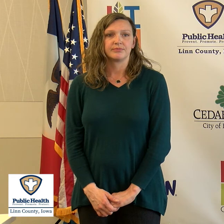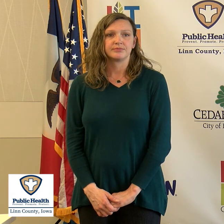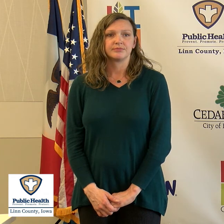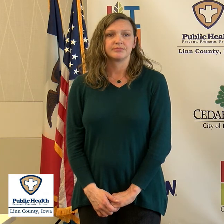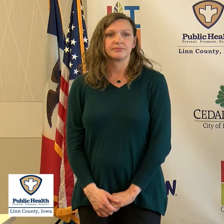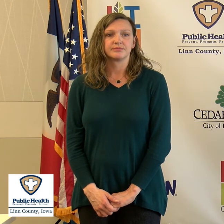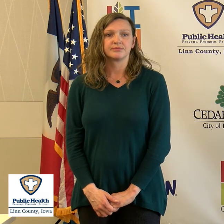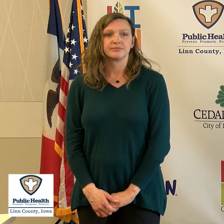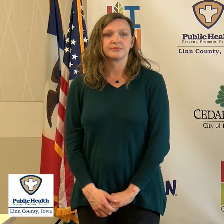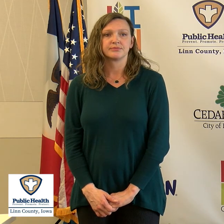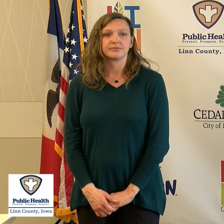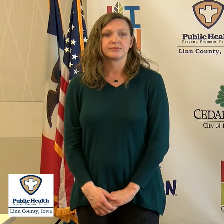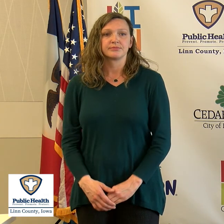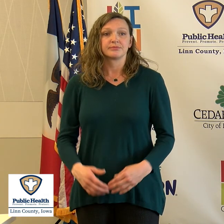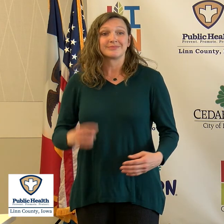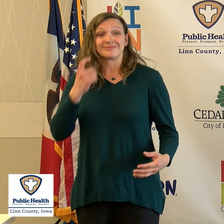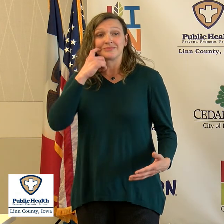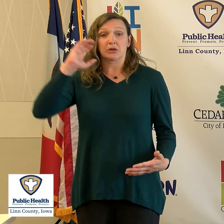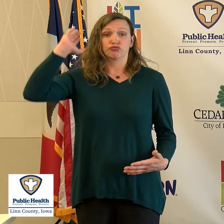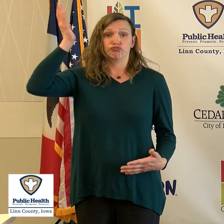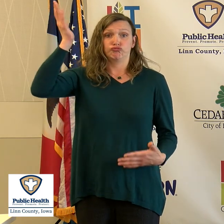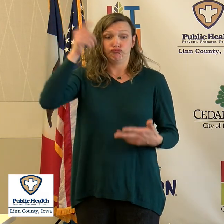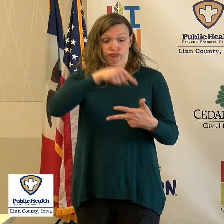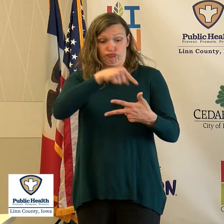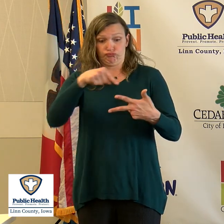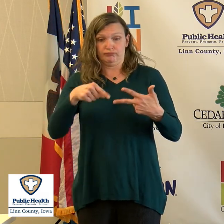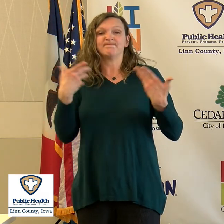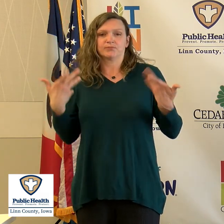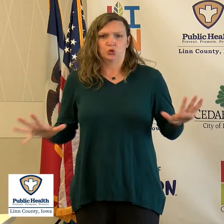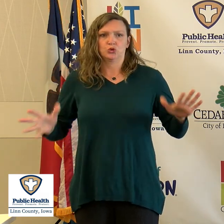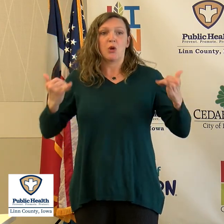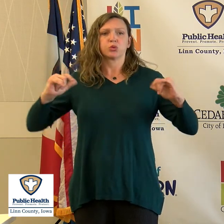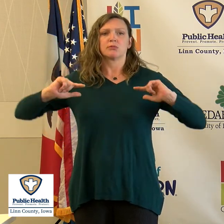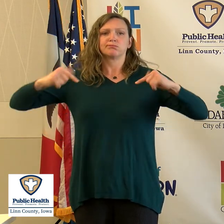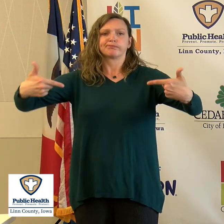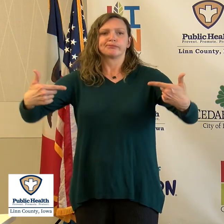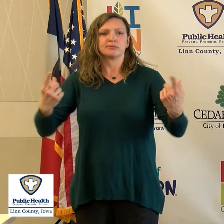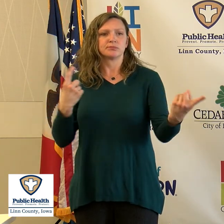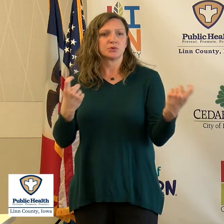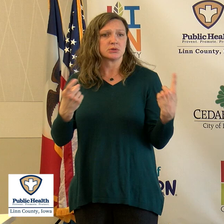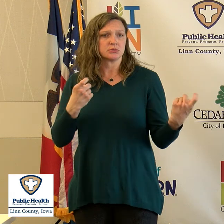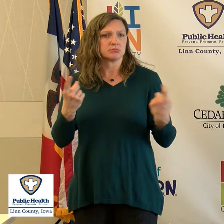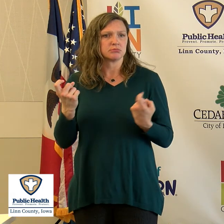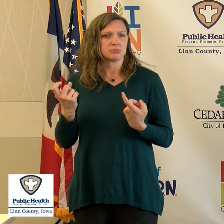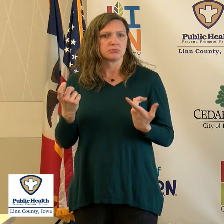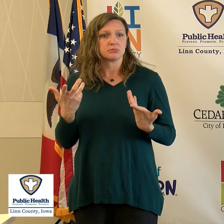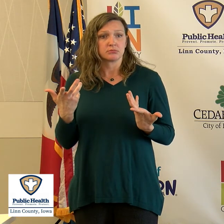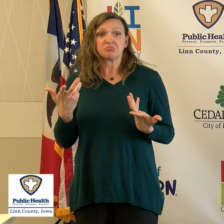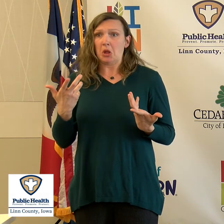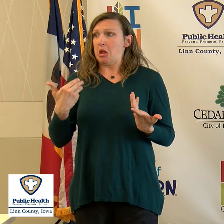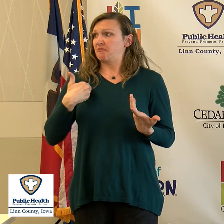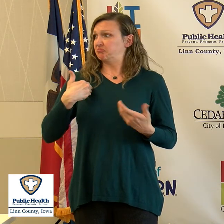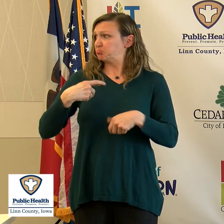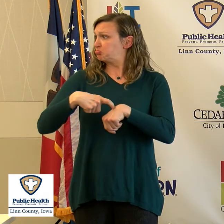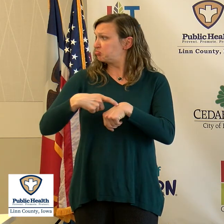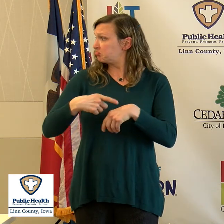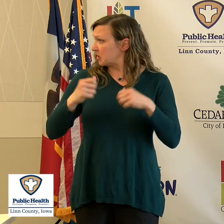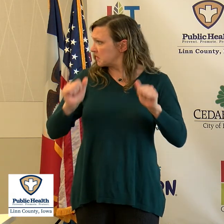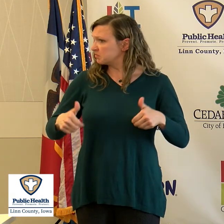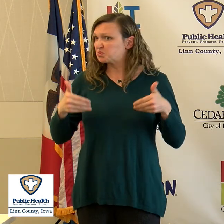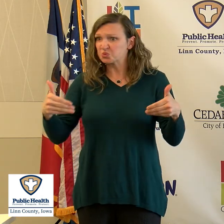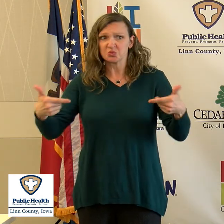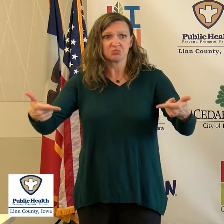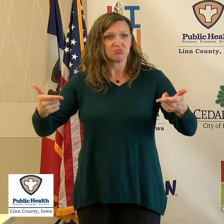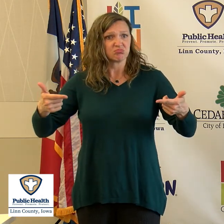This is the end of the prepared remarks from our speakers for today. We do have time for a few questions. For our media